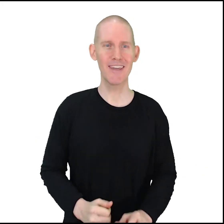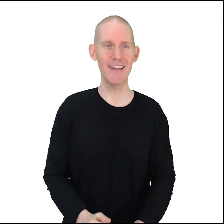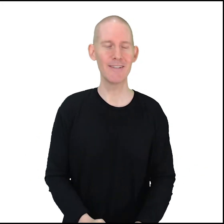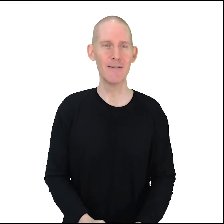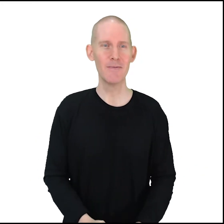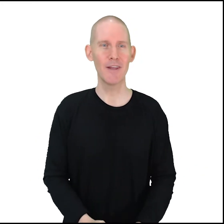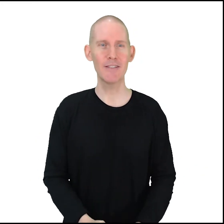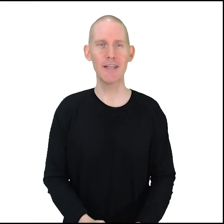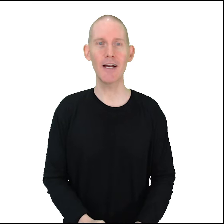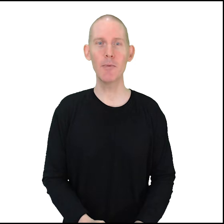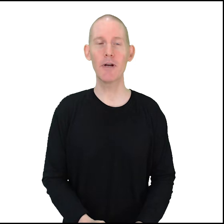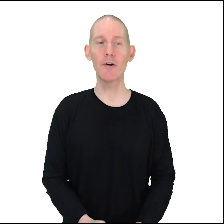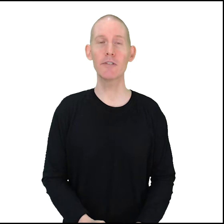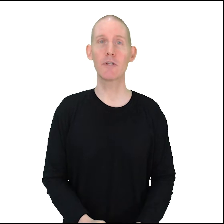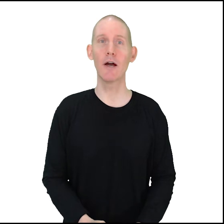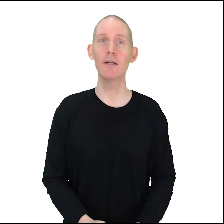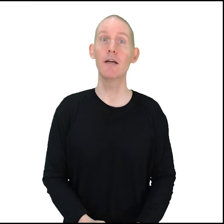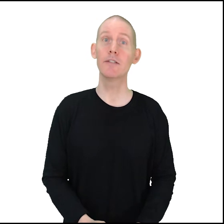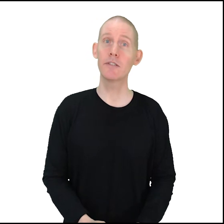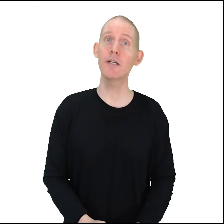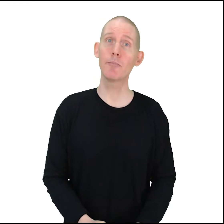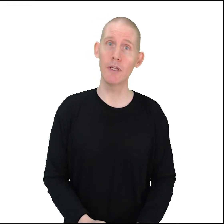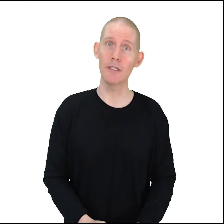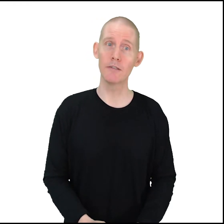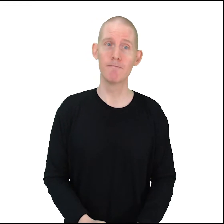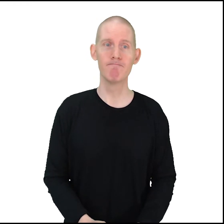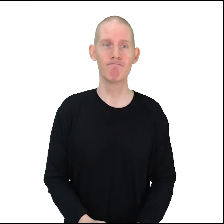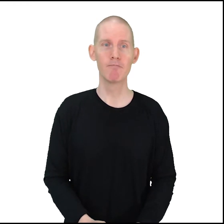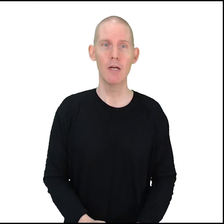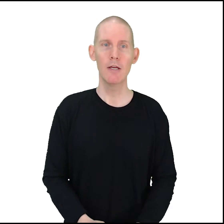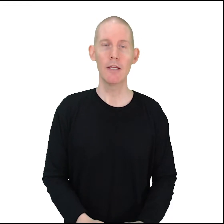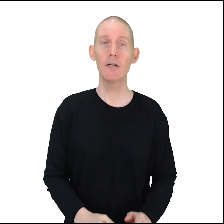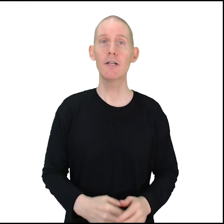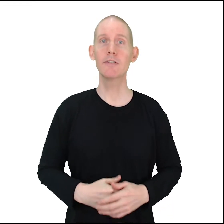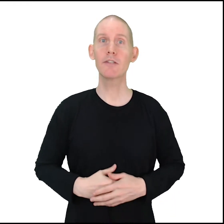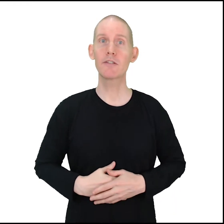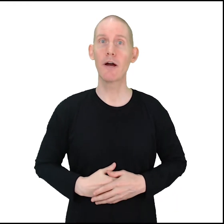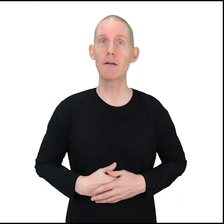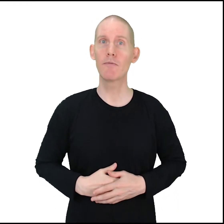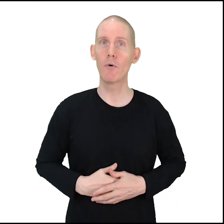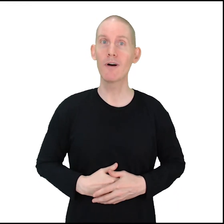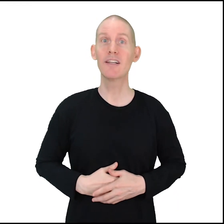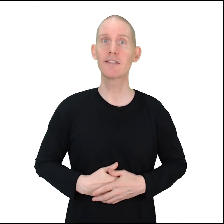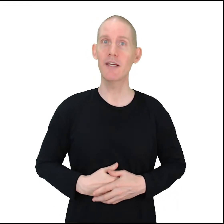Okay, let's talk about how to sign sit, please. Here is the sign for sit.